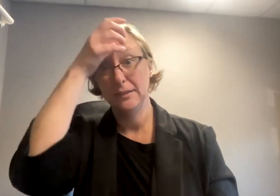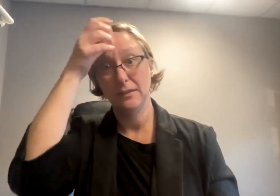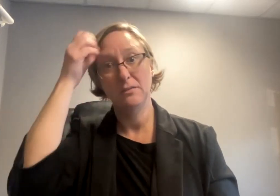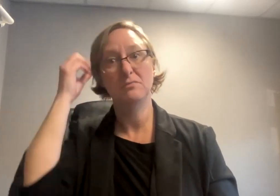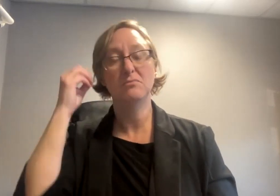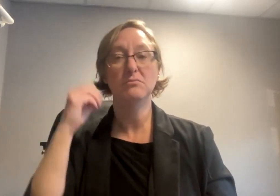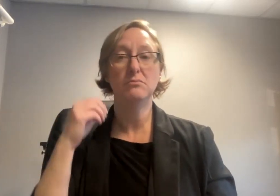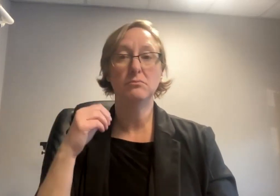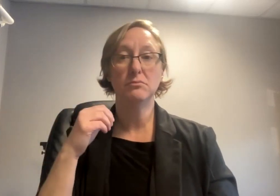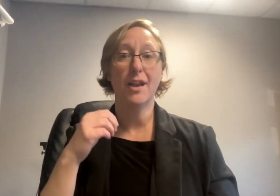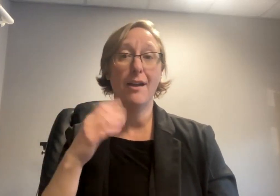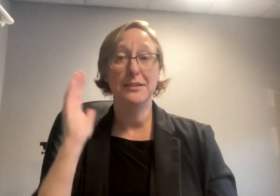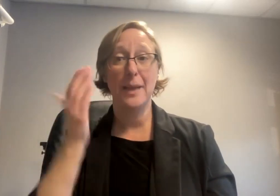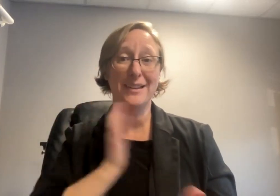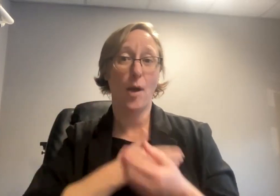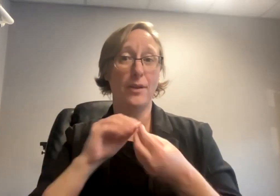Amy?